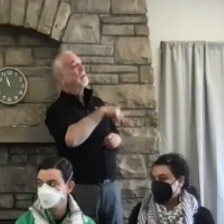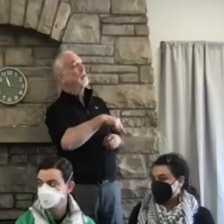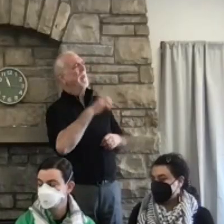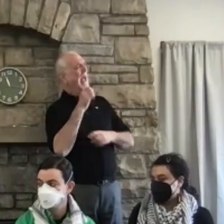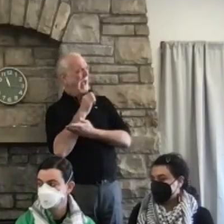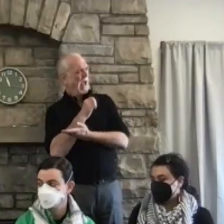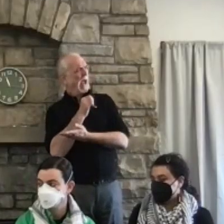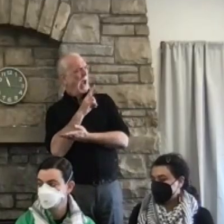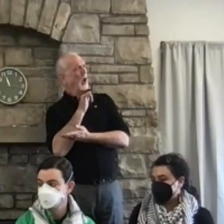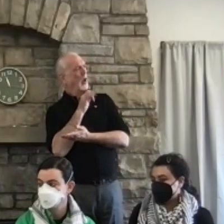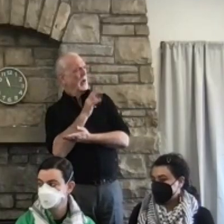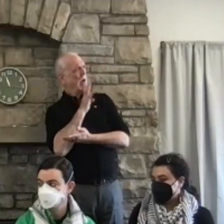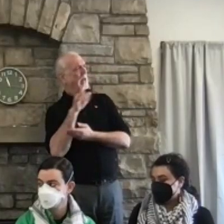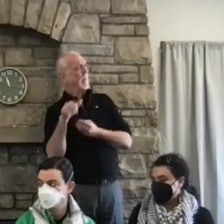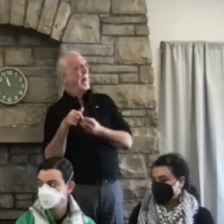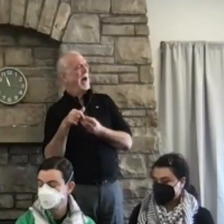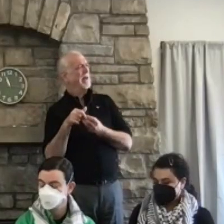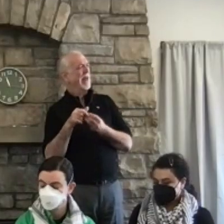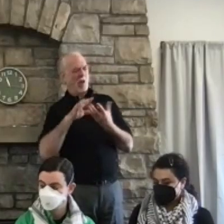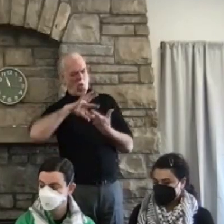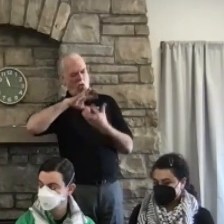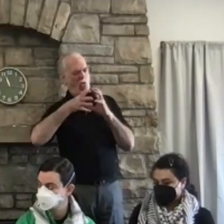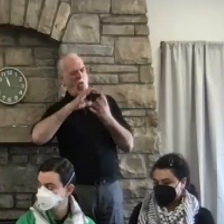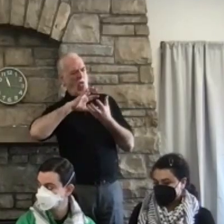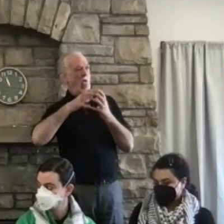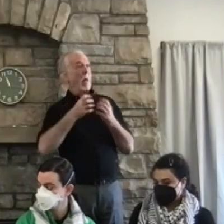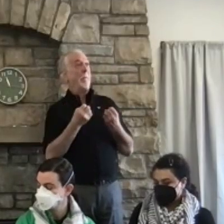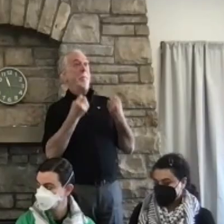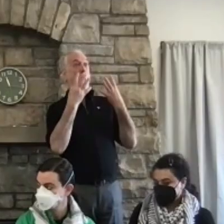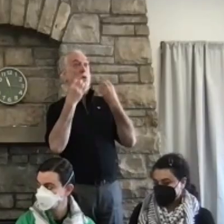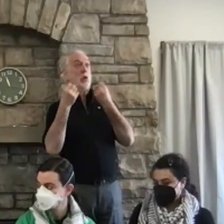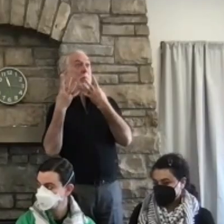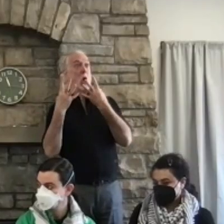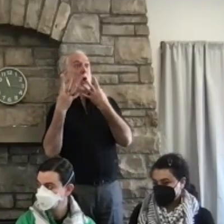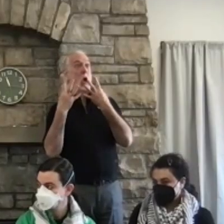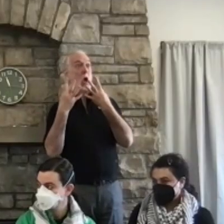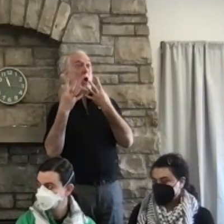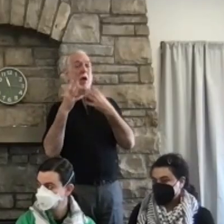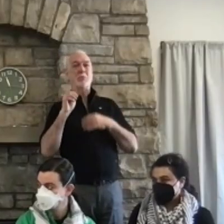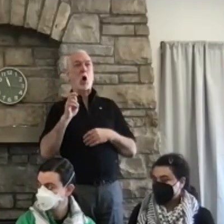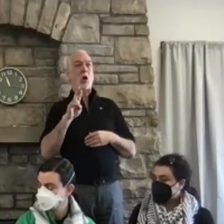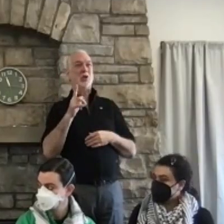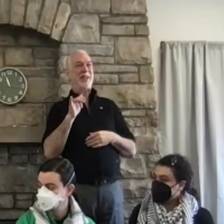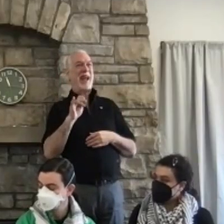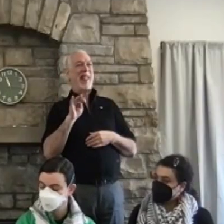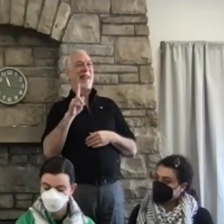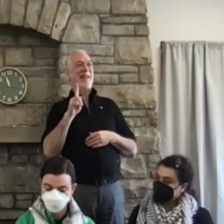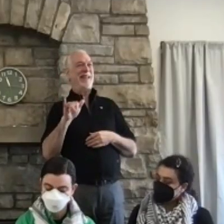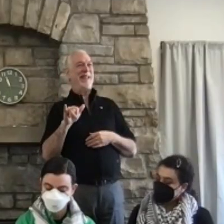Aaron touched on the interplay of overlapping multiple marginalities that put disabled people at risk